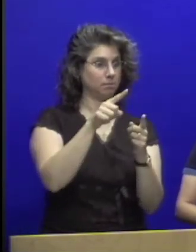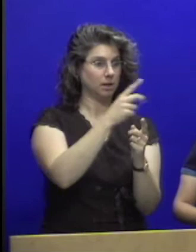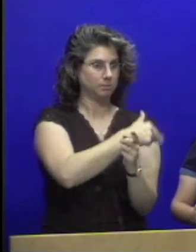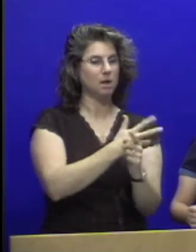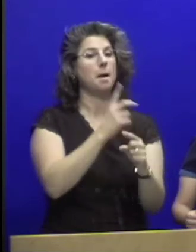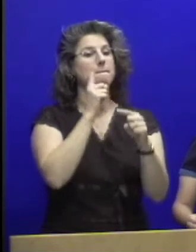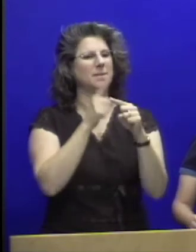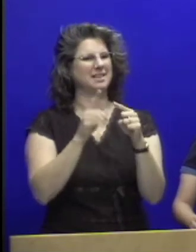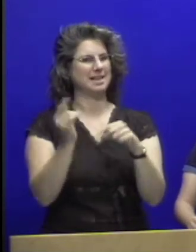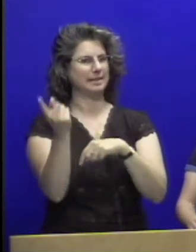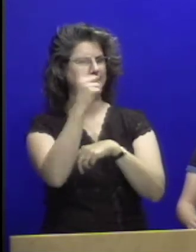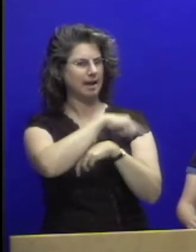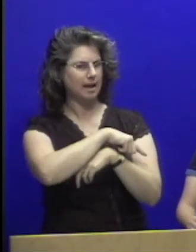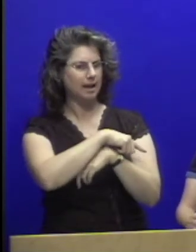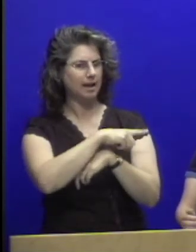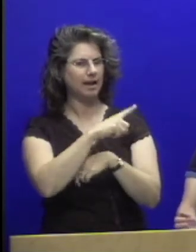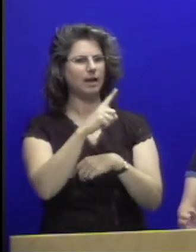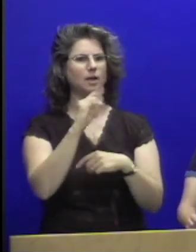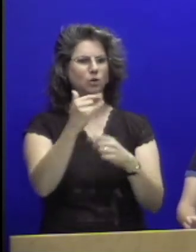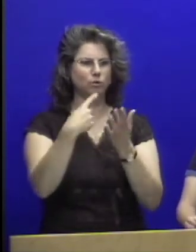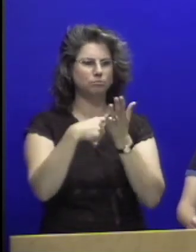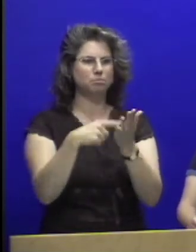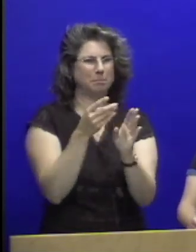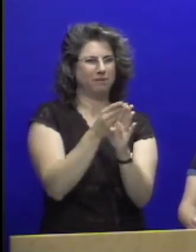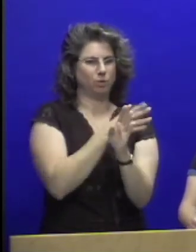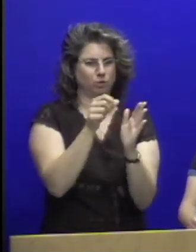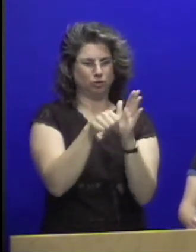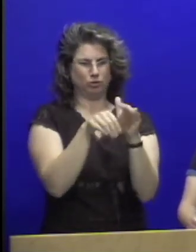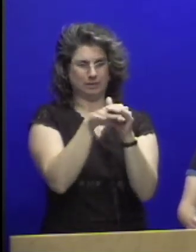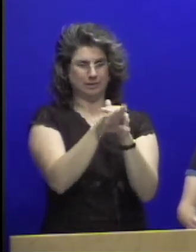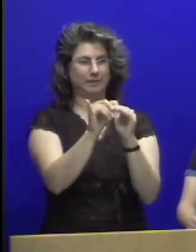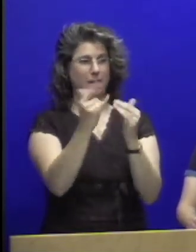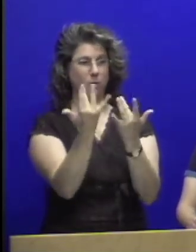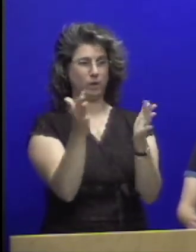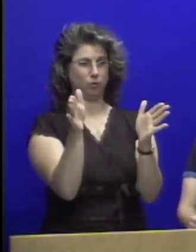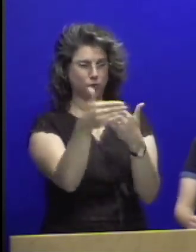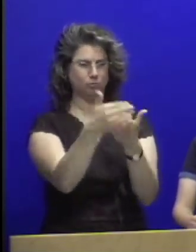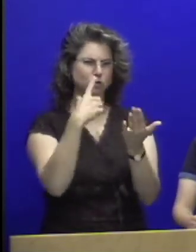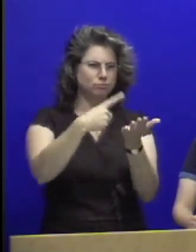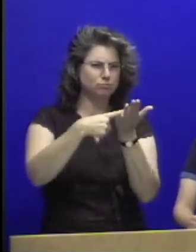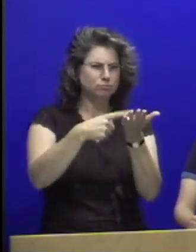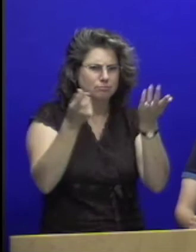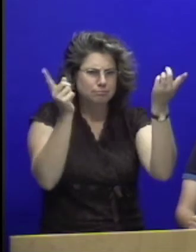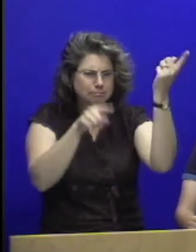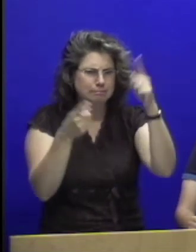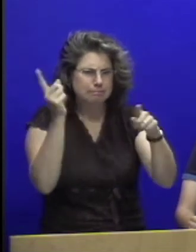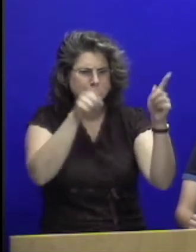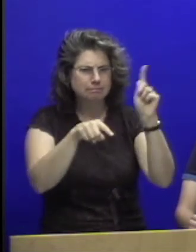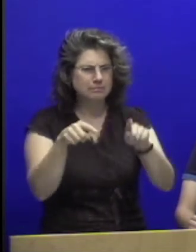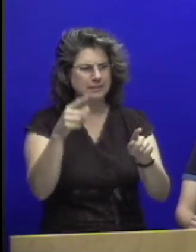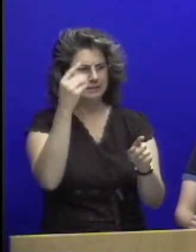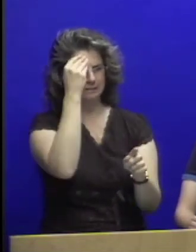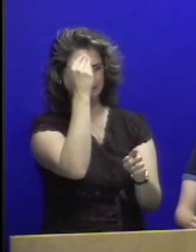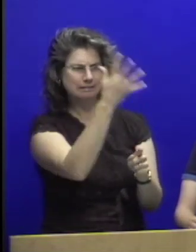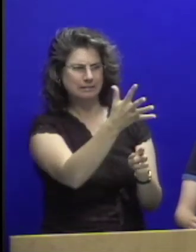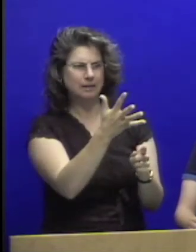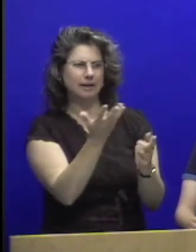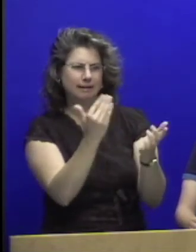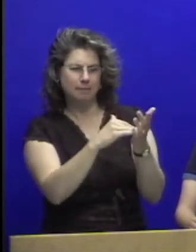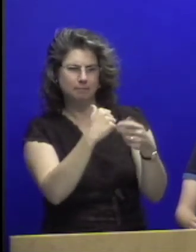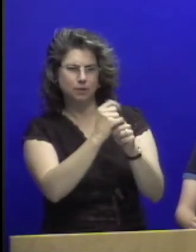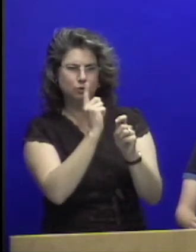and worked out some hand signals, how you're going to communicate, you may want to talk to the anesthesiologist